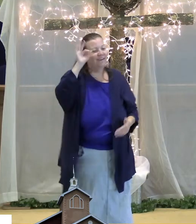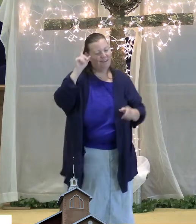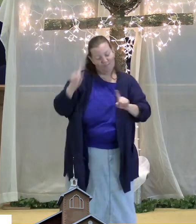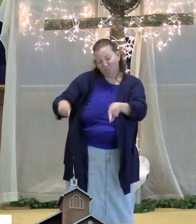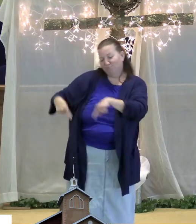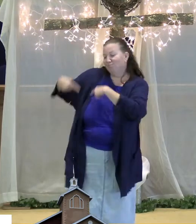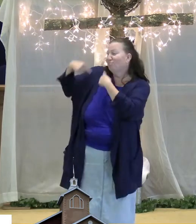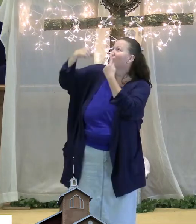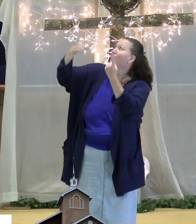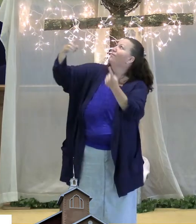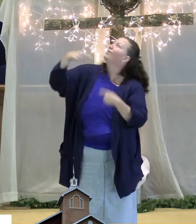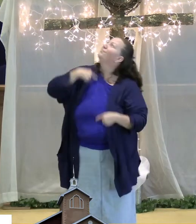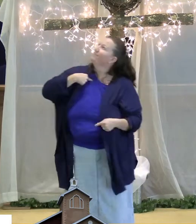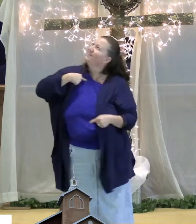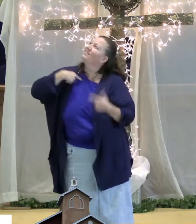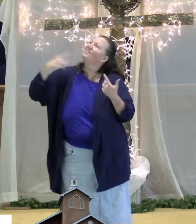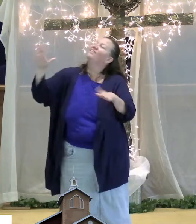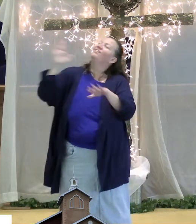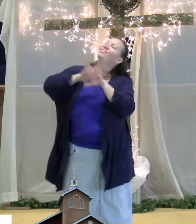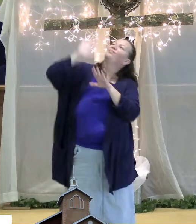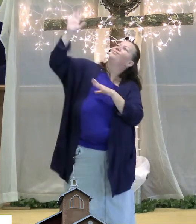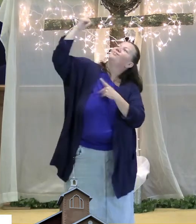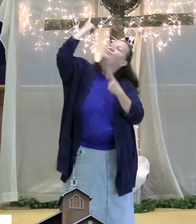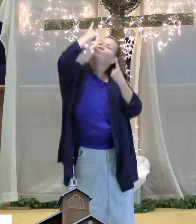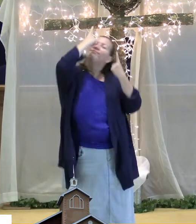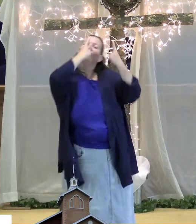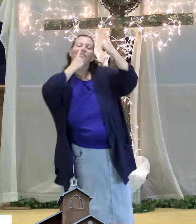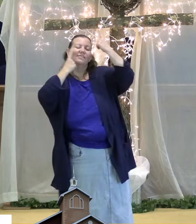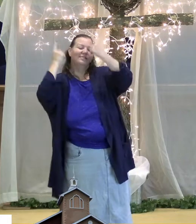all along it was me on your mind.